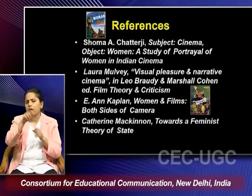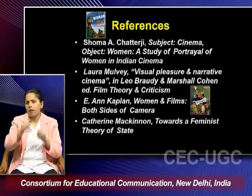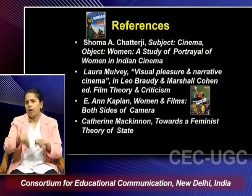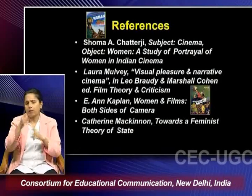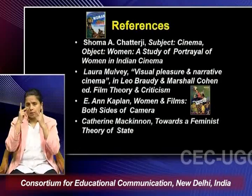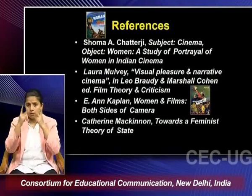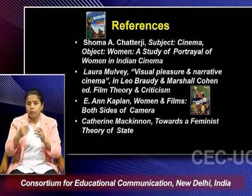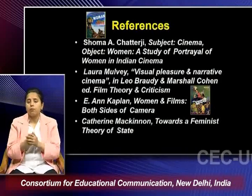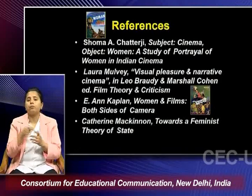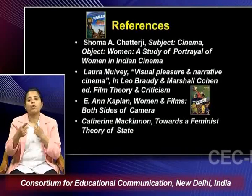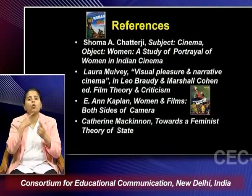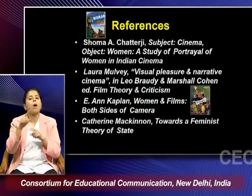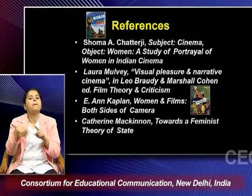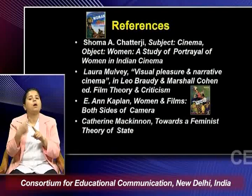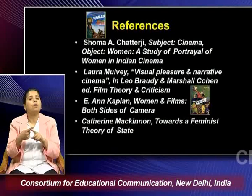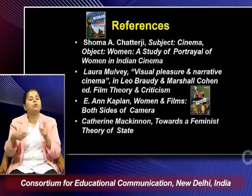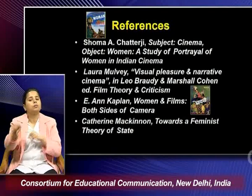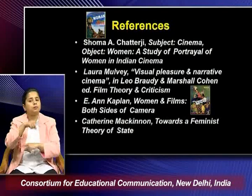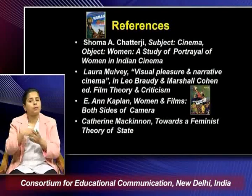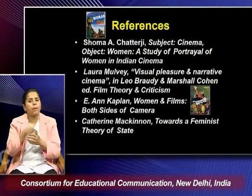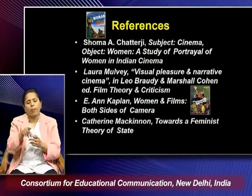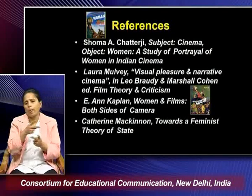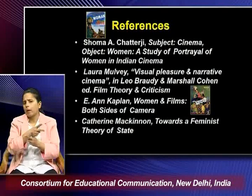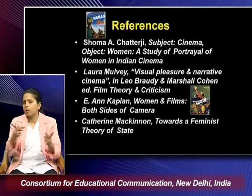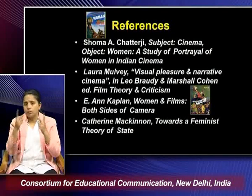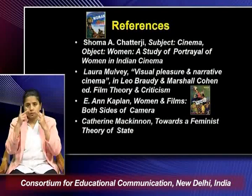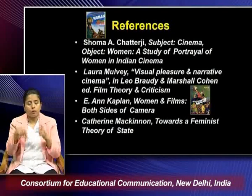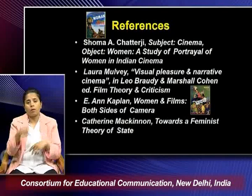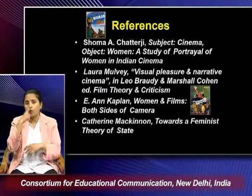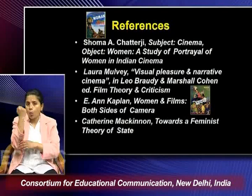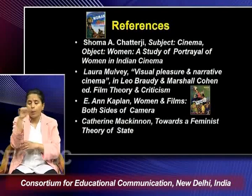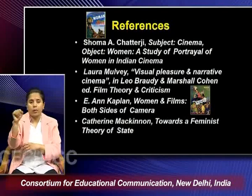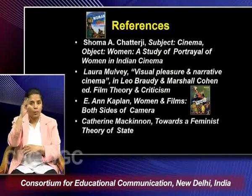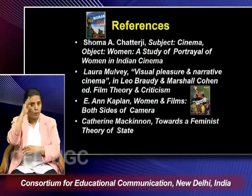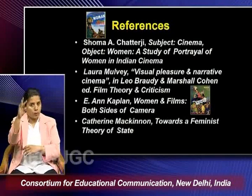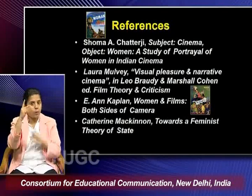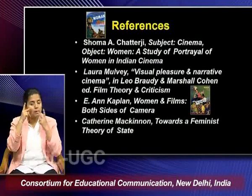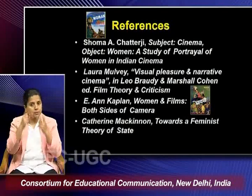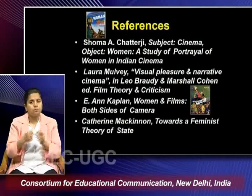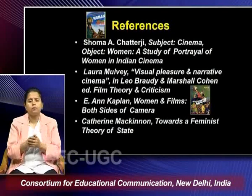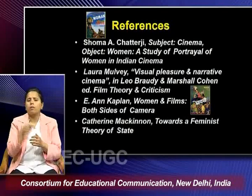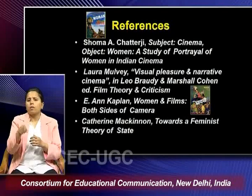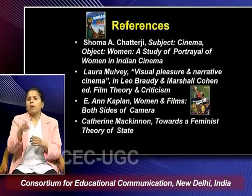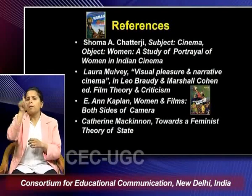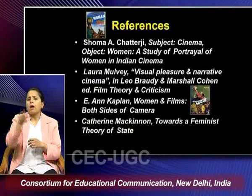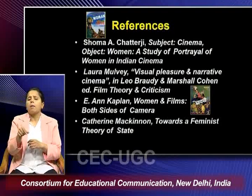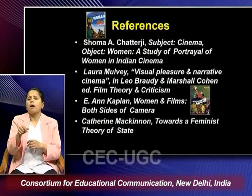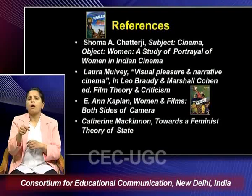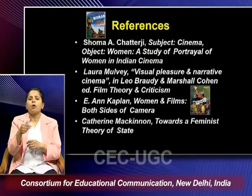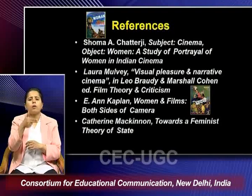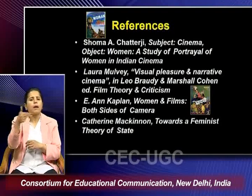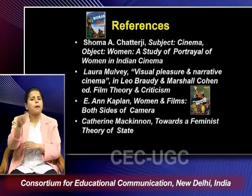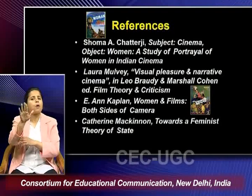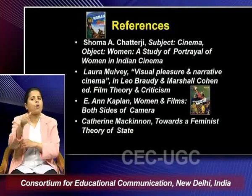when one is talking about the various kinds of feminist film theories. And these scholars, they have tried to,